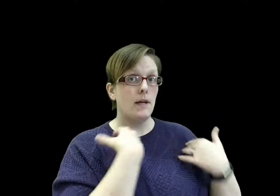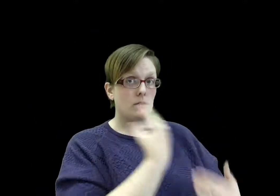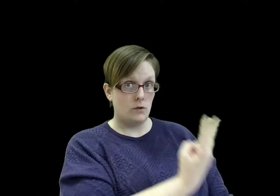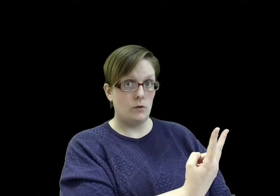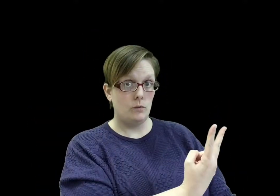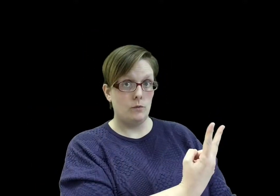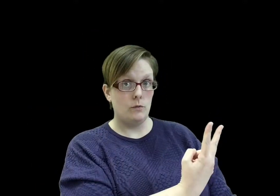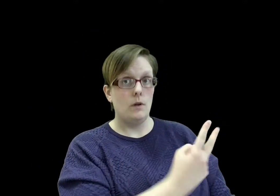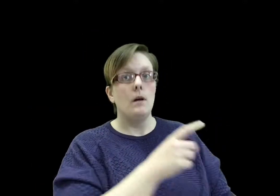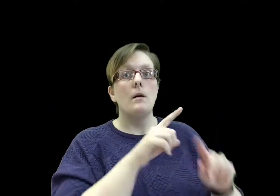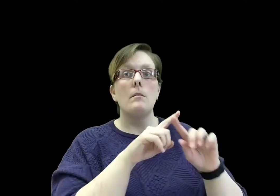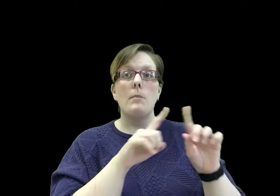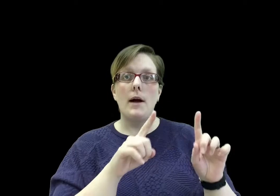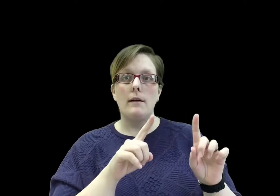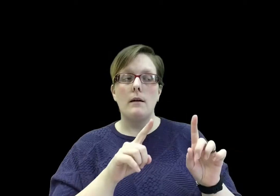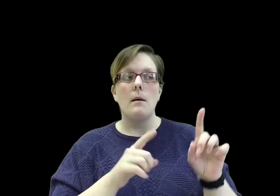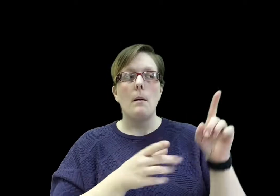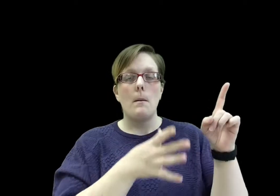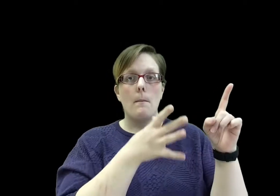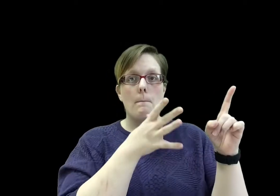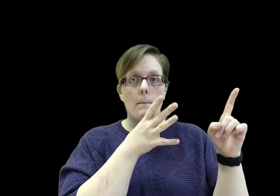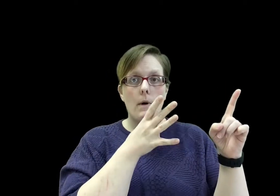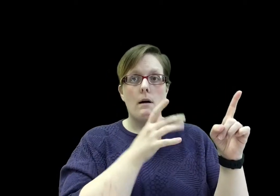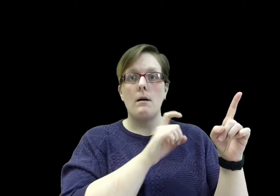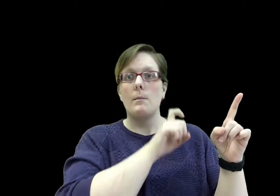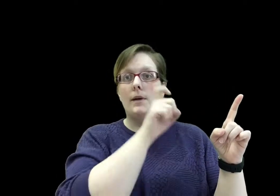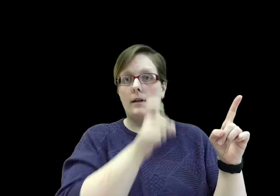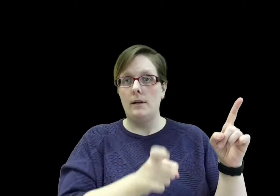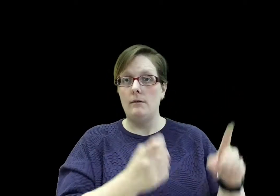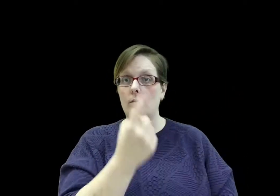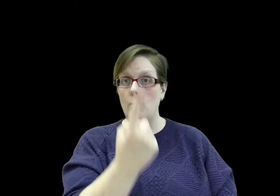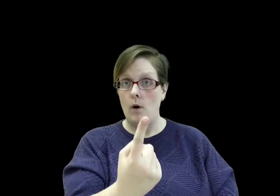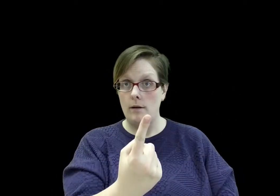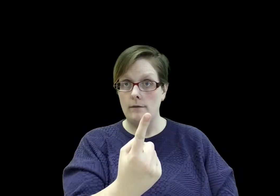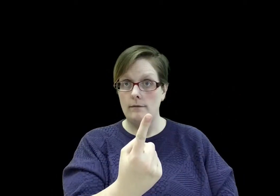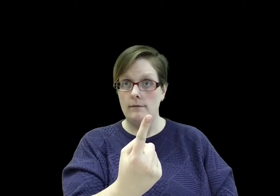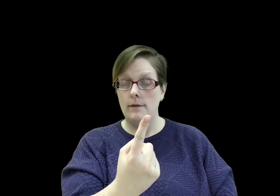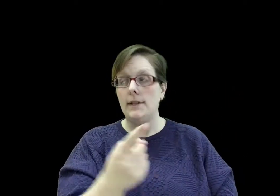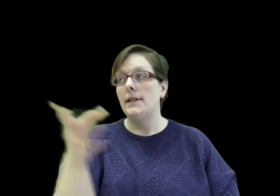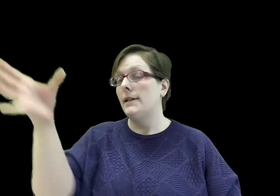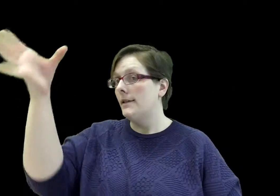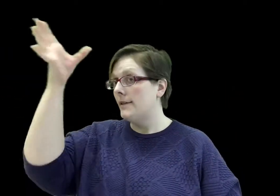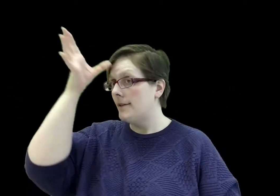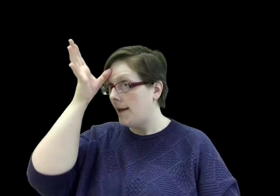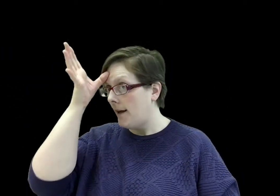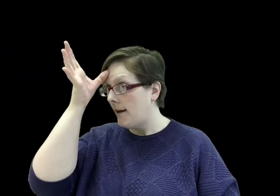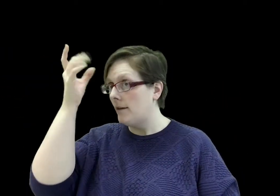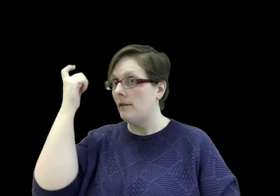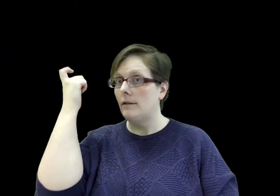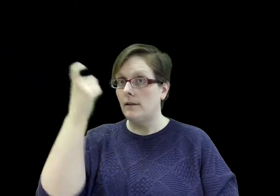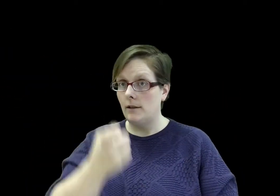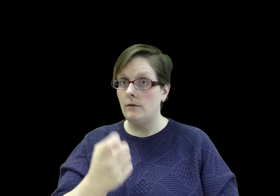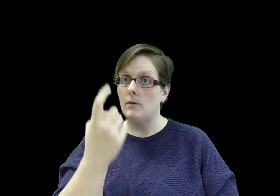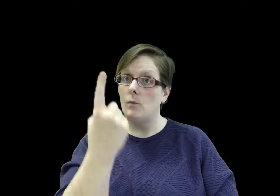mother has 2 genes. But mom only gives 1, and dad gives